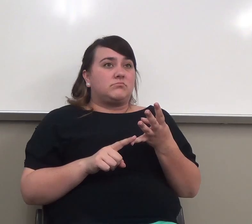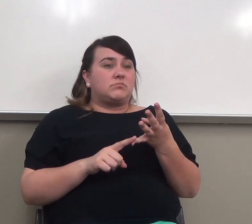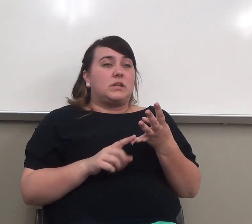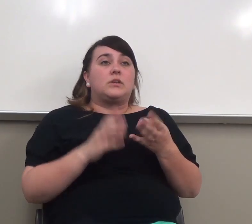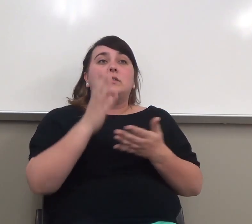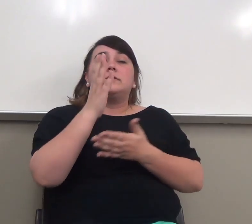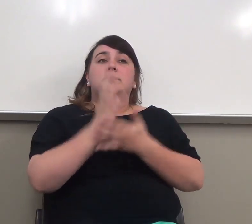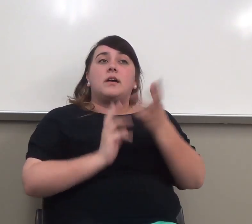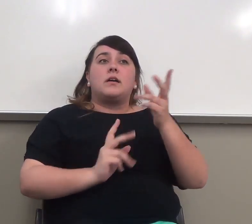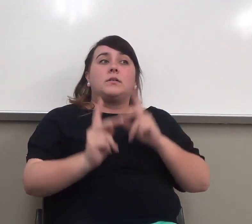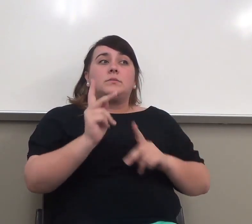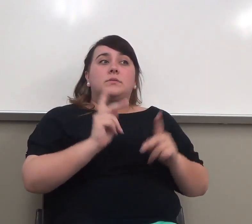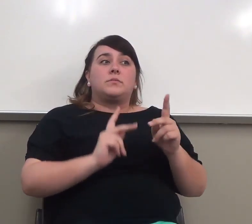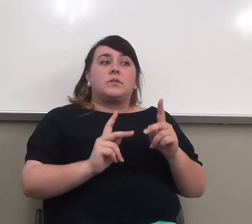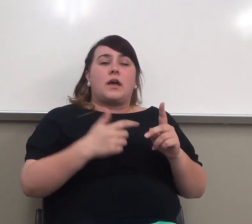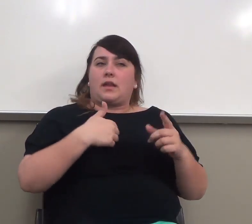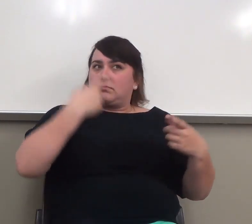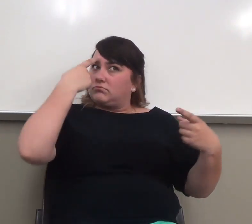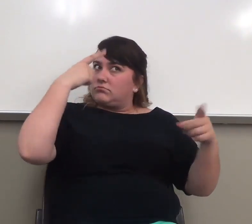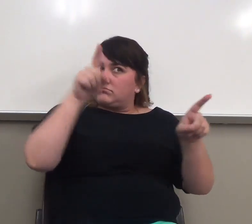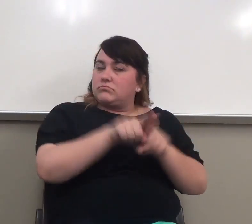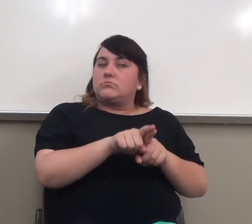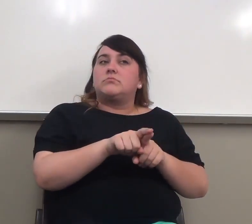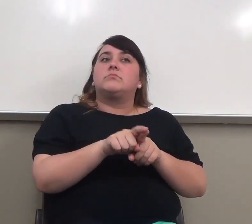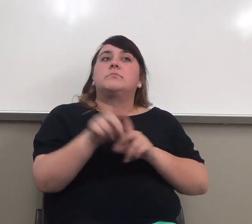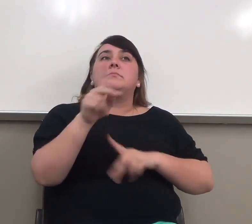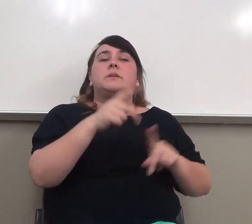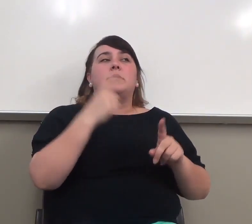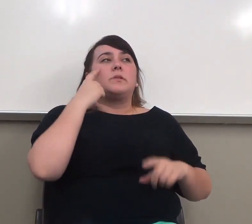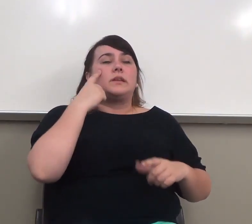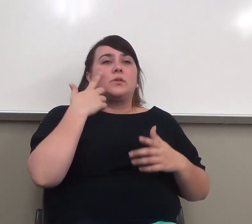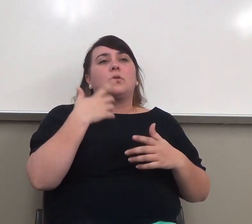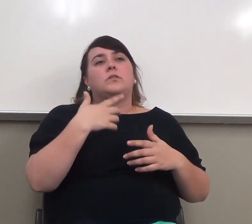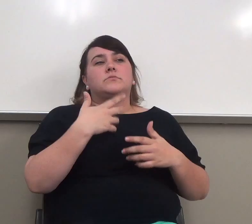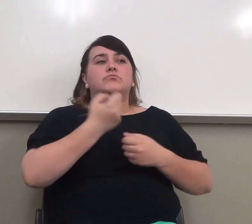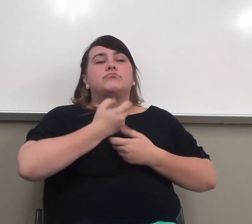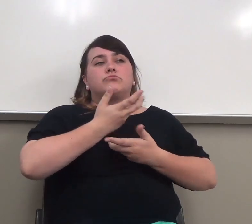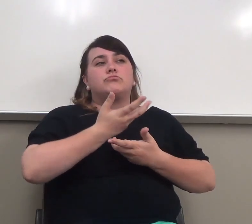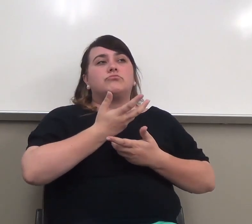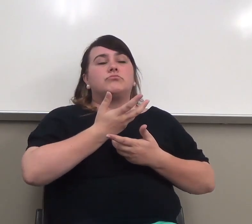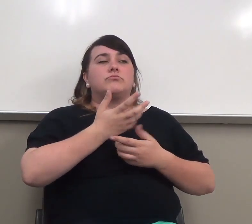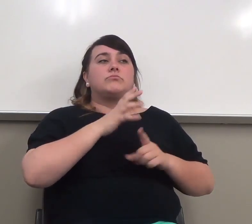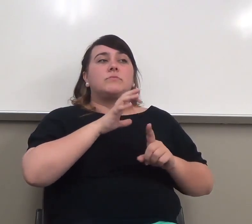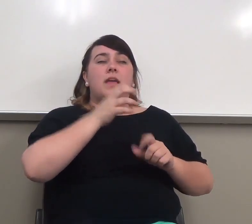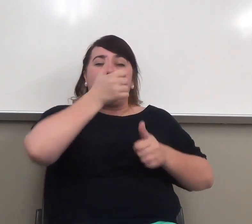Okay. And the last one is this.